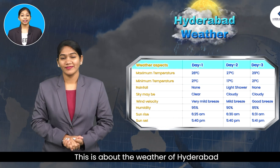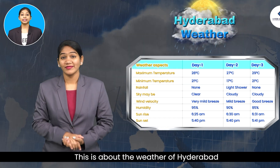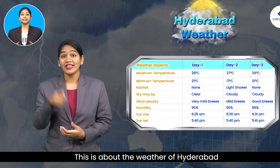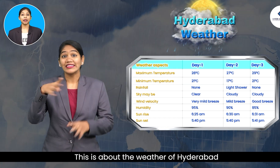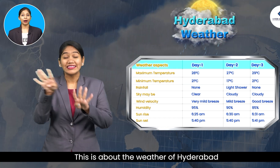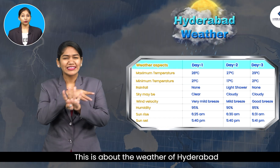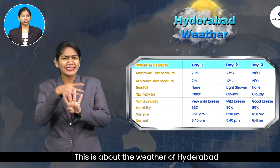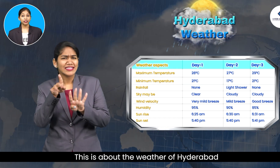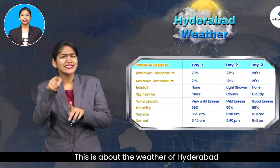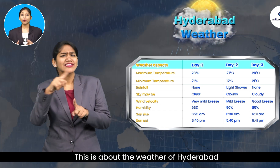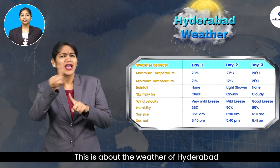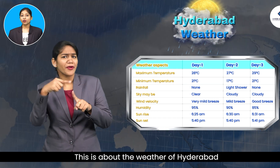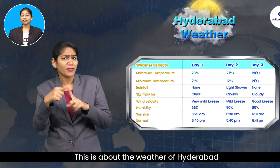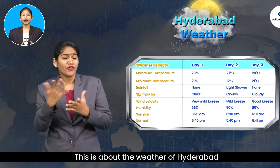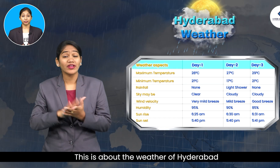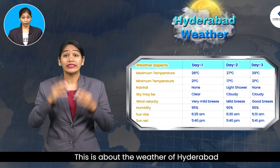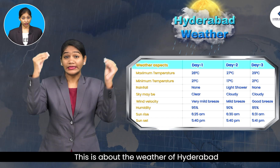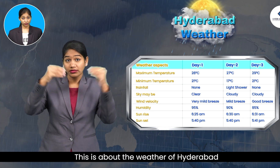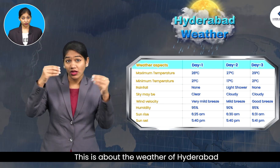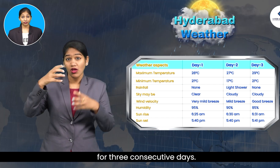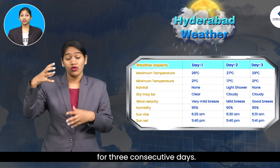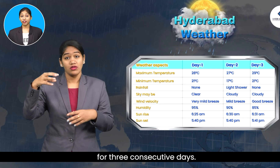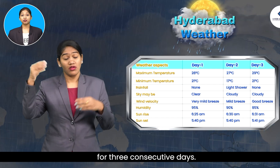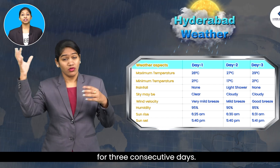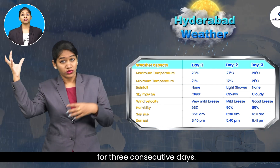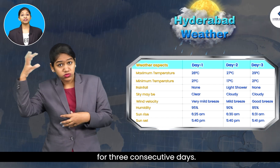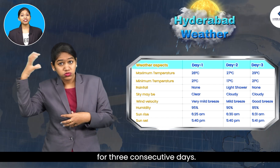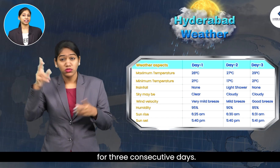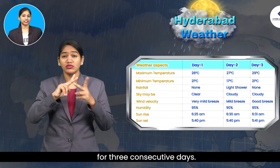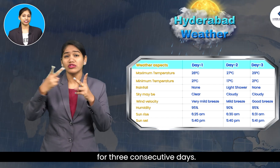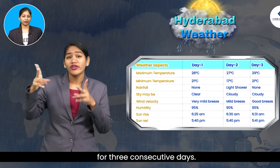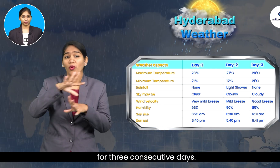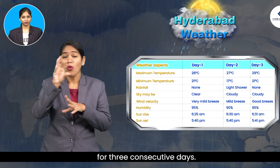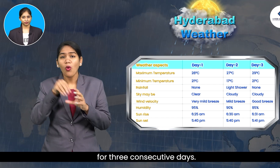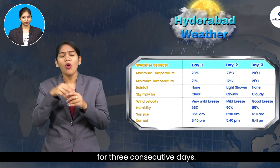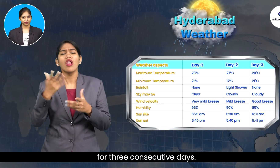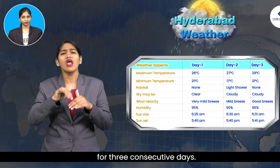This is about the weather of Hyderabad For three consecutive days